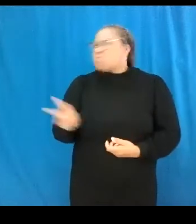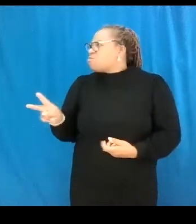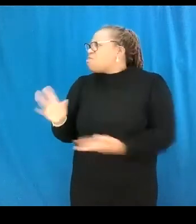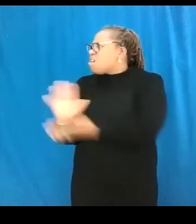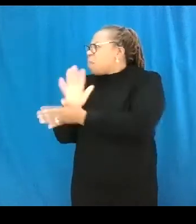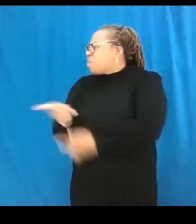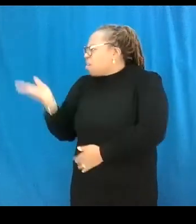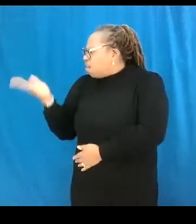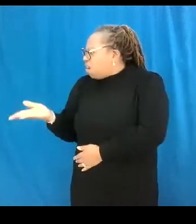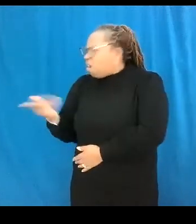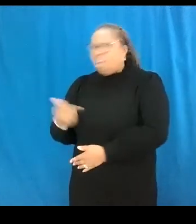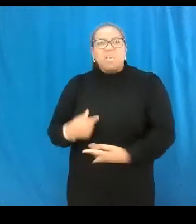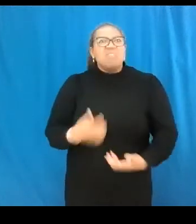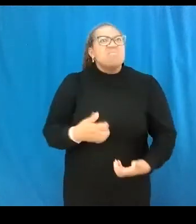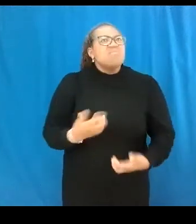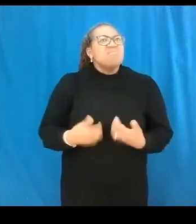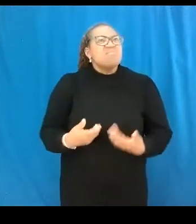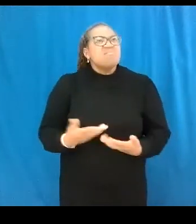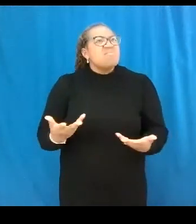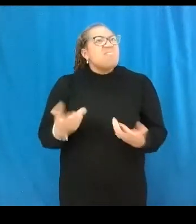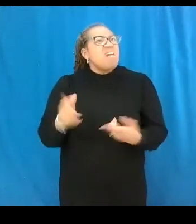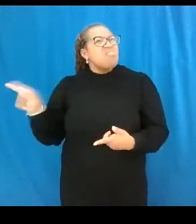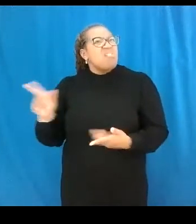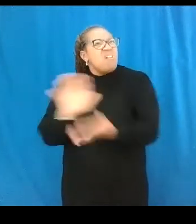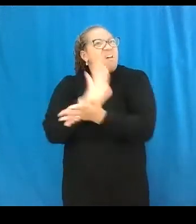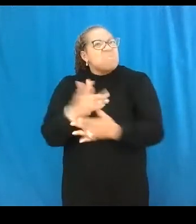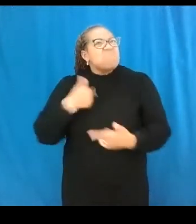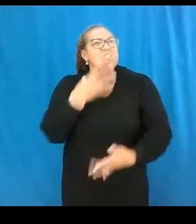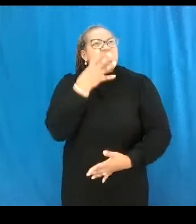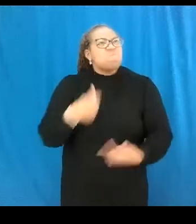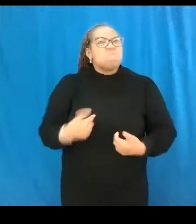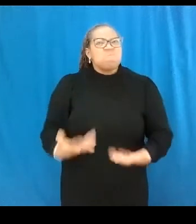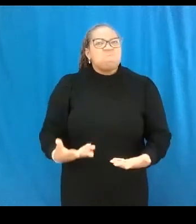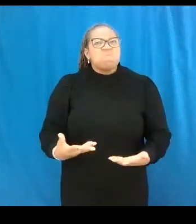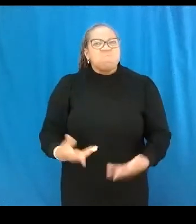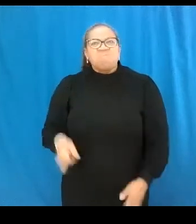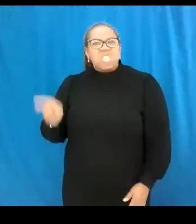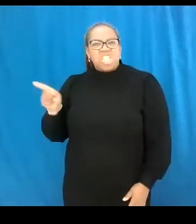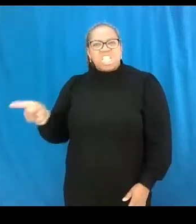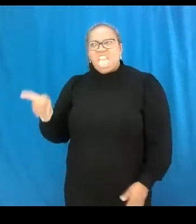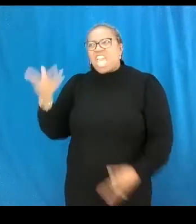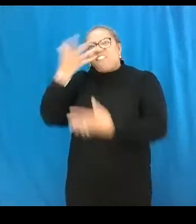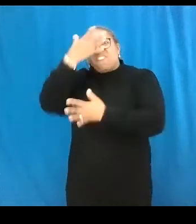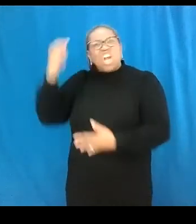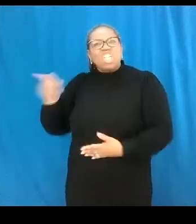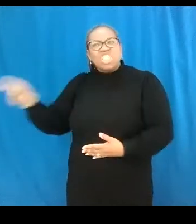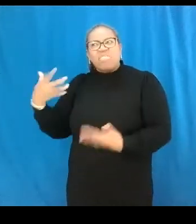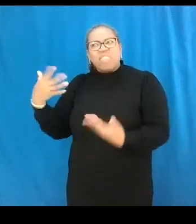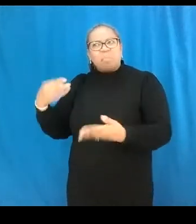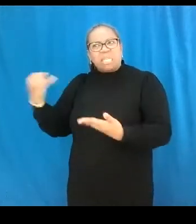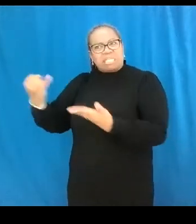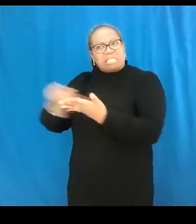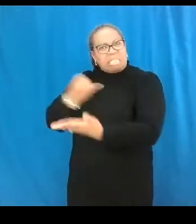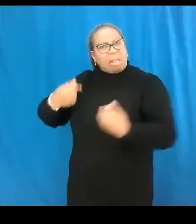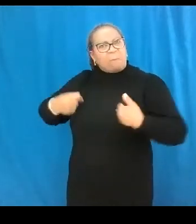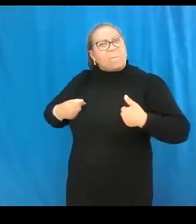And I was thinking, how dare they? They have forgotten how they've sinned against me. I